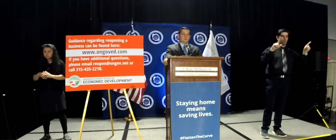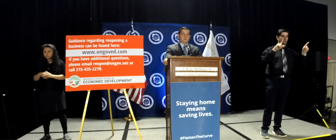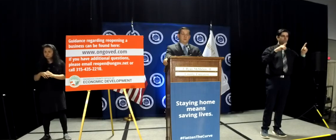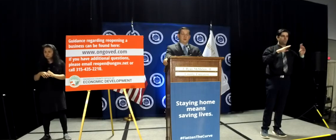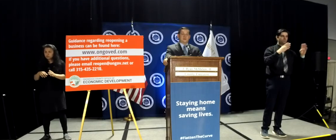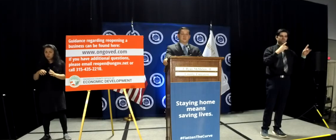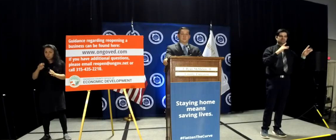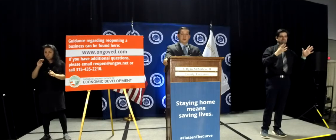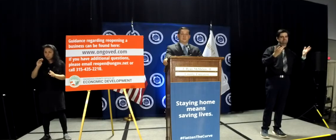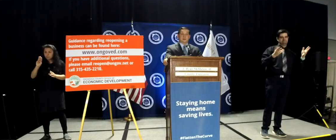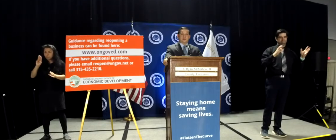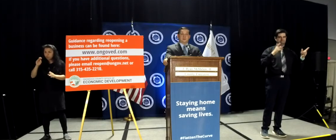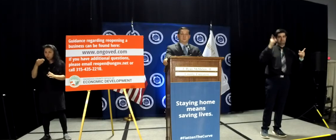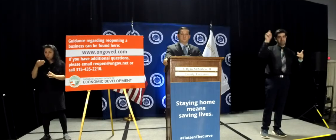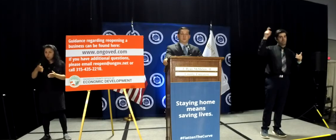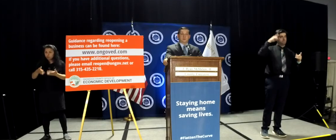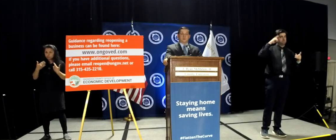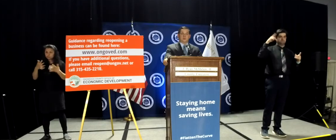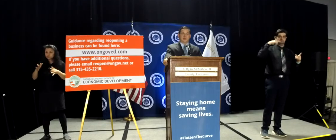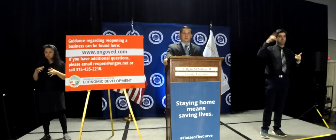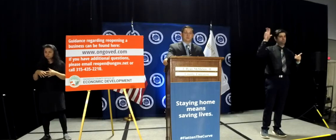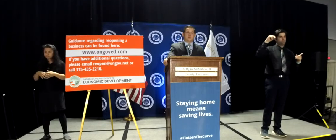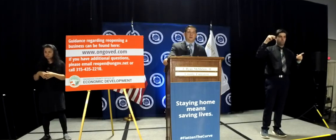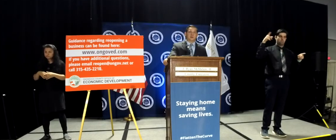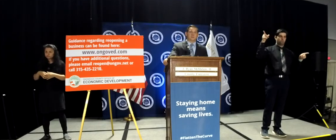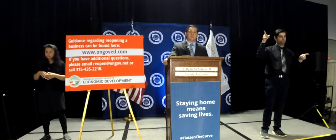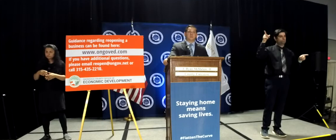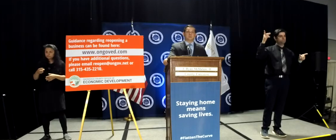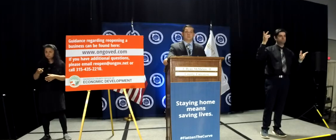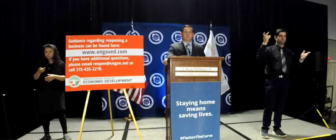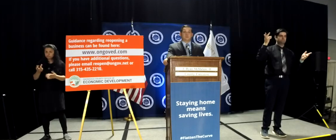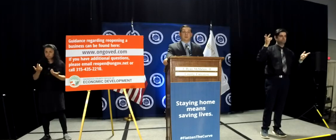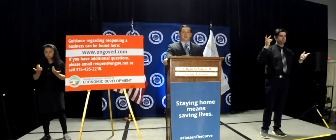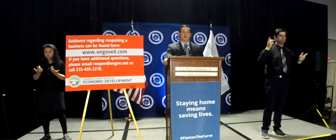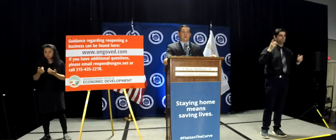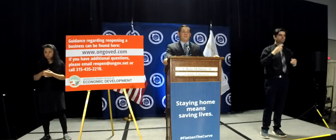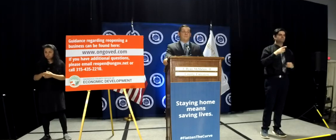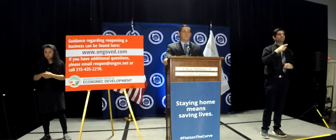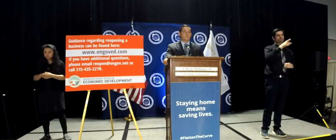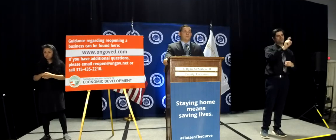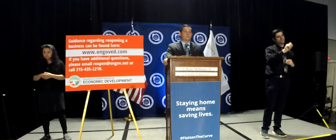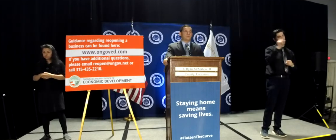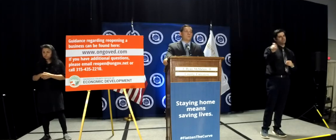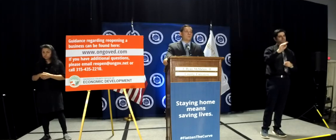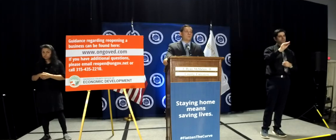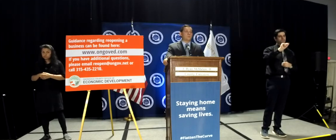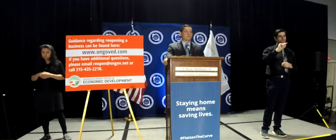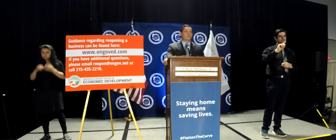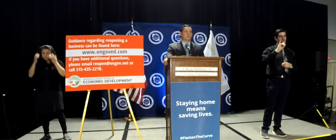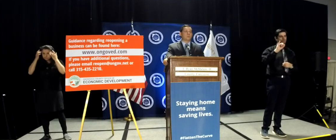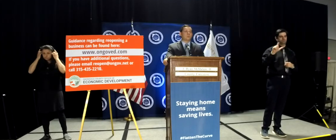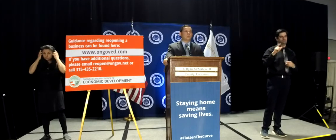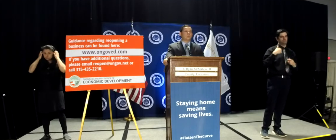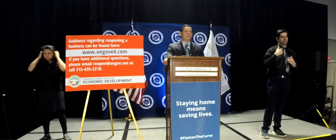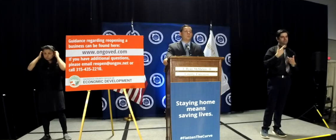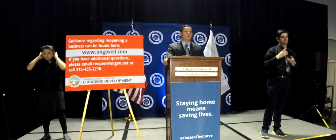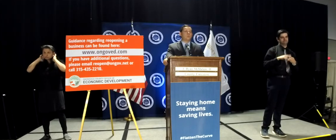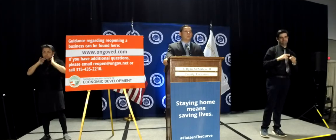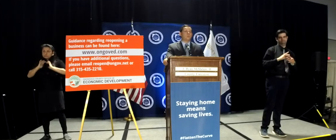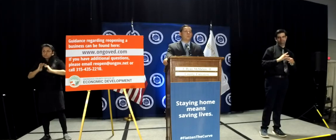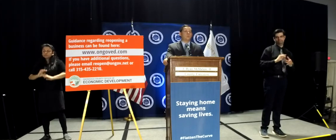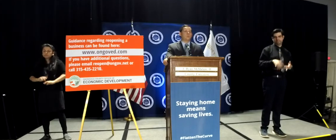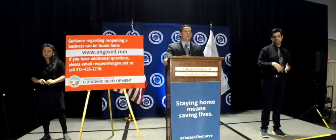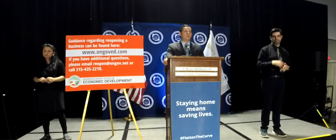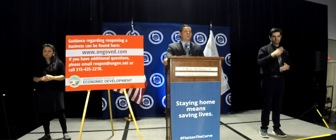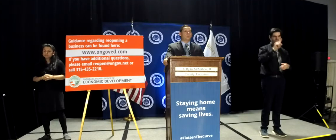yet. You'll have to ask Matt or Colleen what they were told or not told. I'm not going to speculate on that. One of the things we're hearing